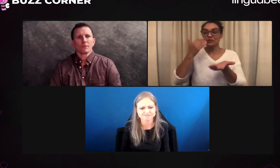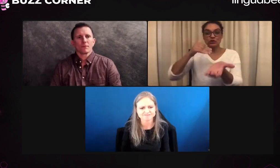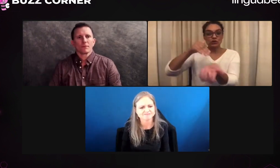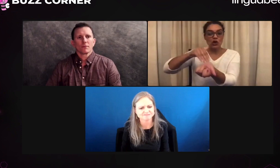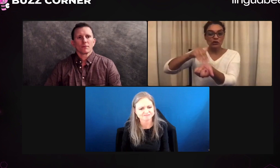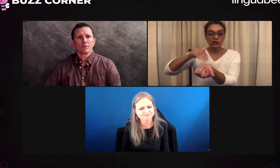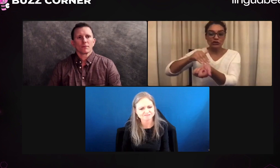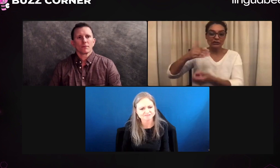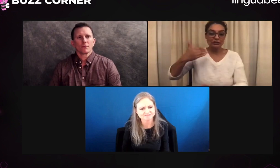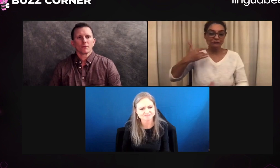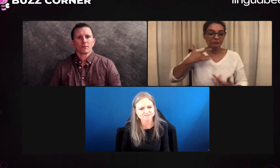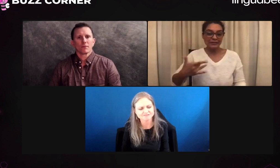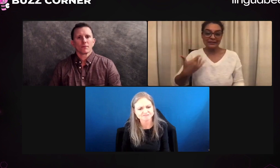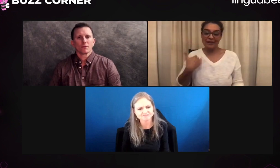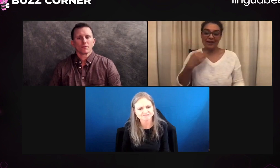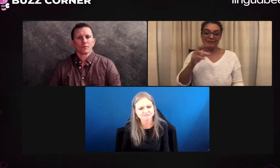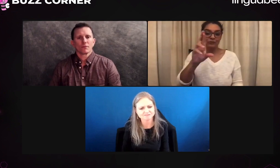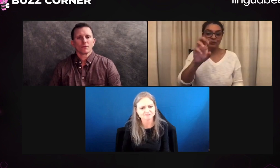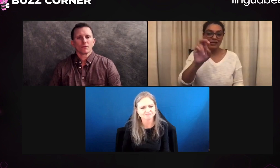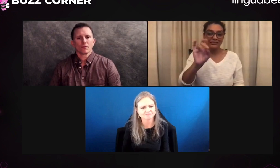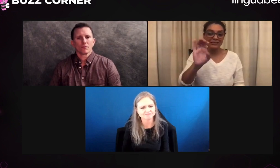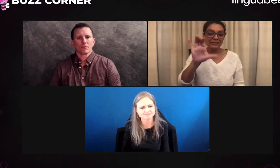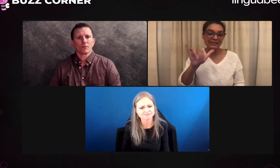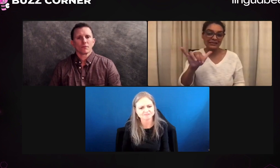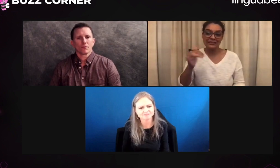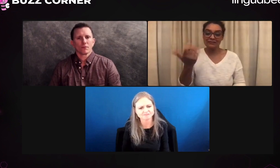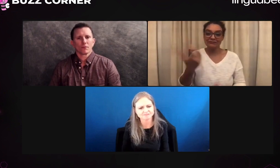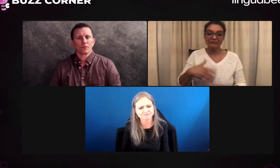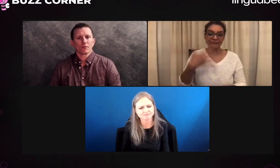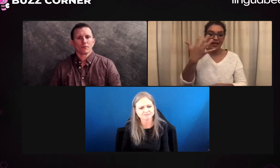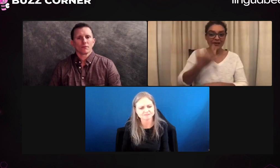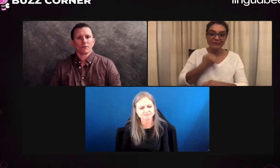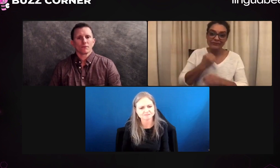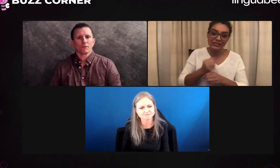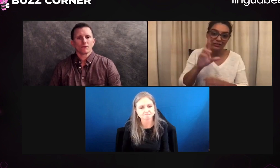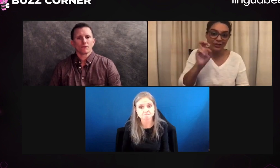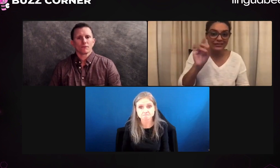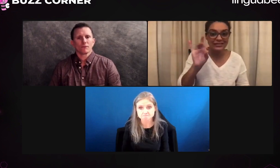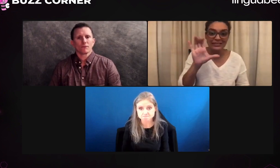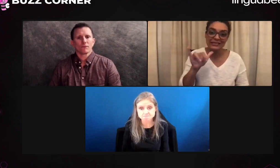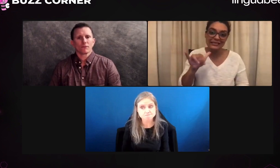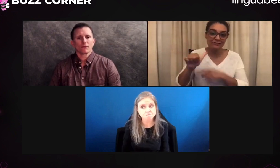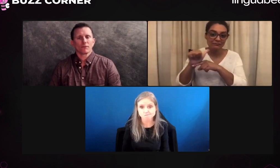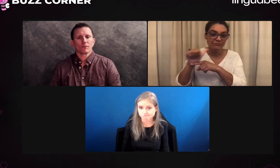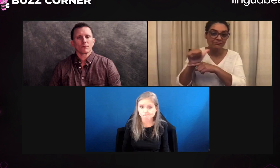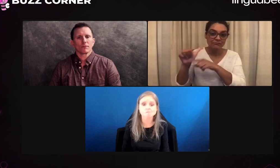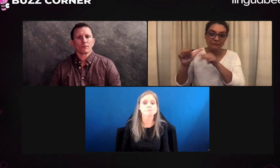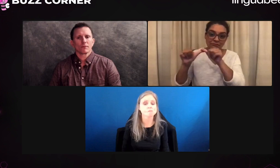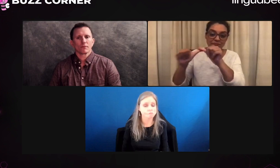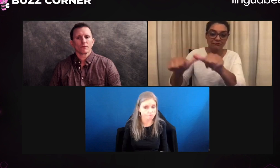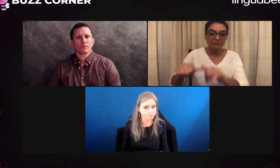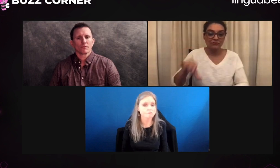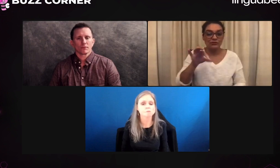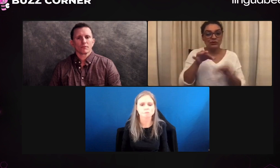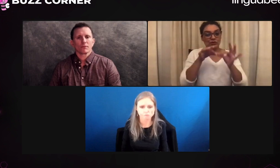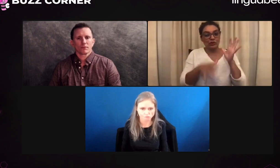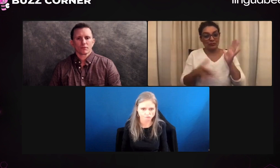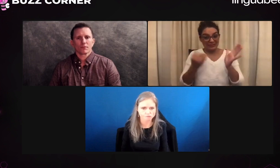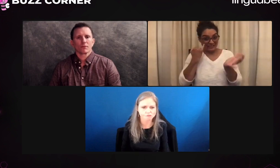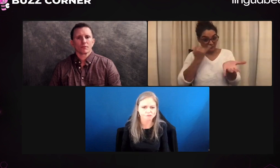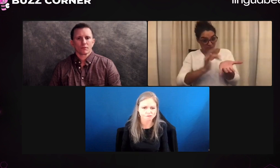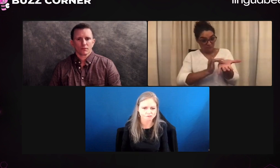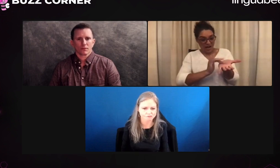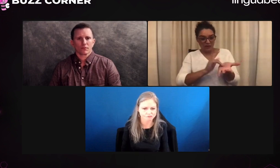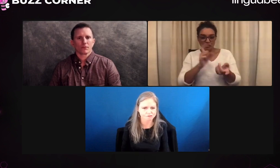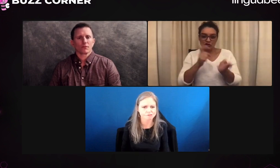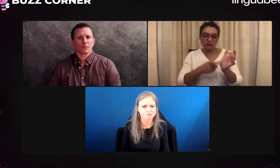community. Yeah. And with doctors, especially, they have a 5-year long residency,